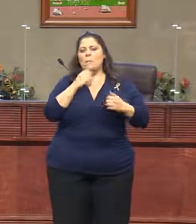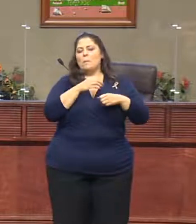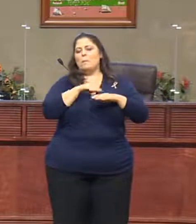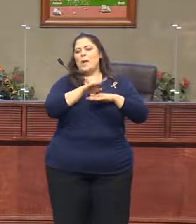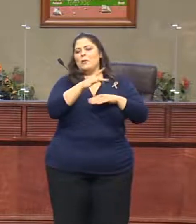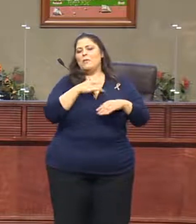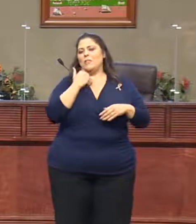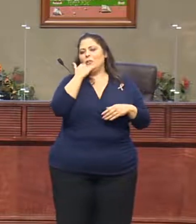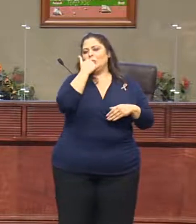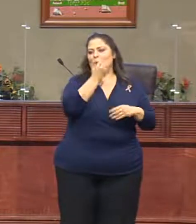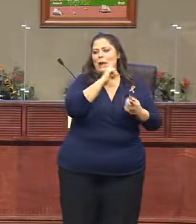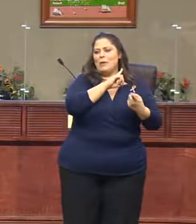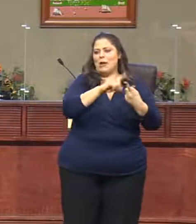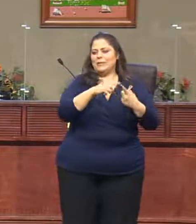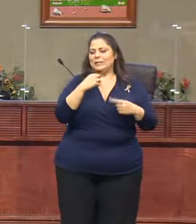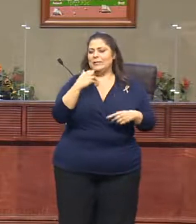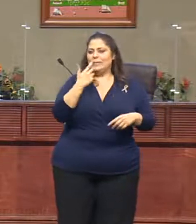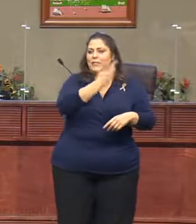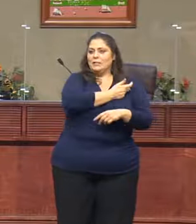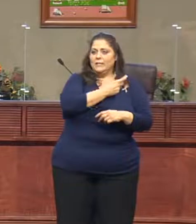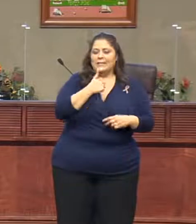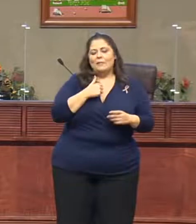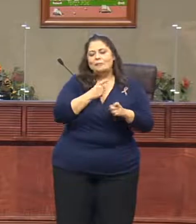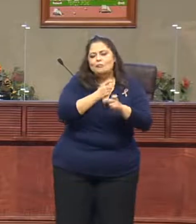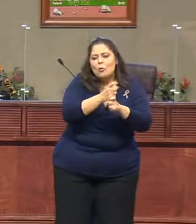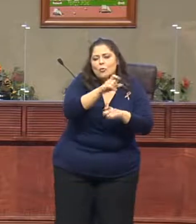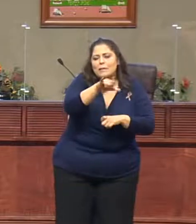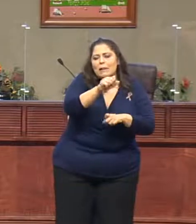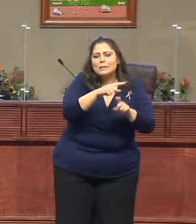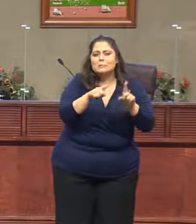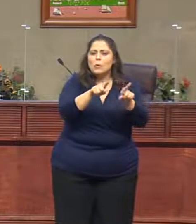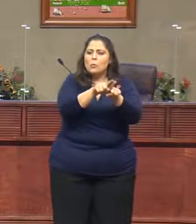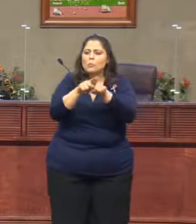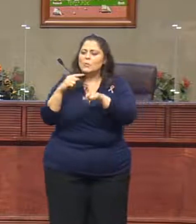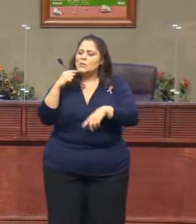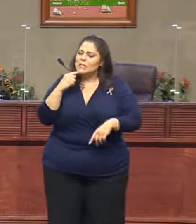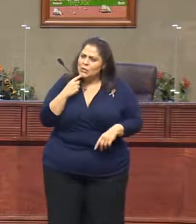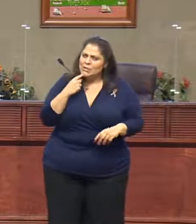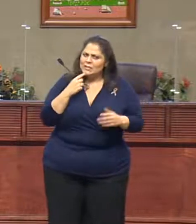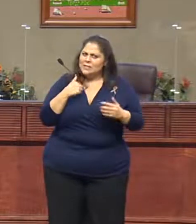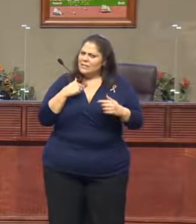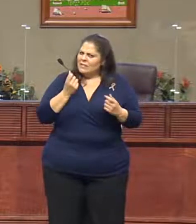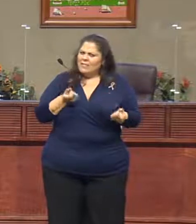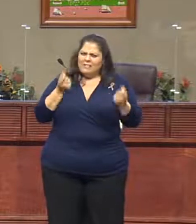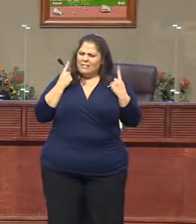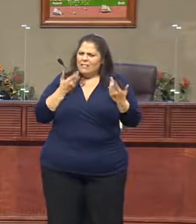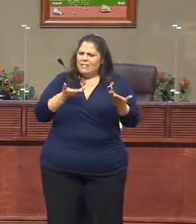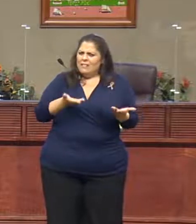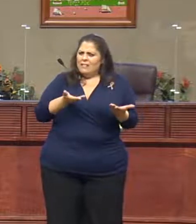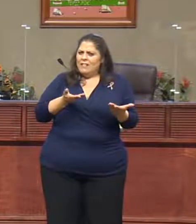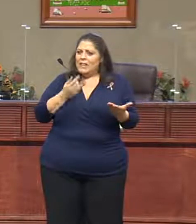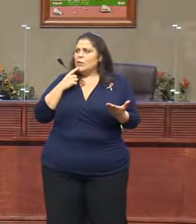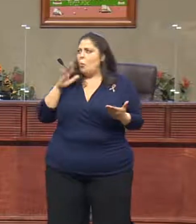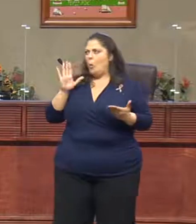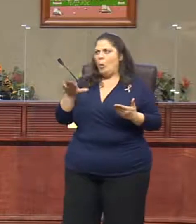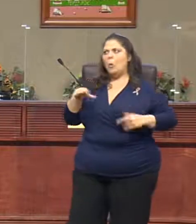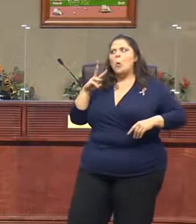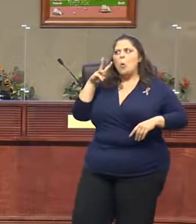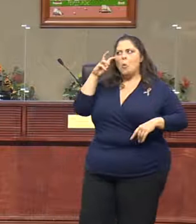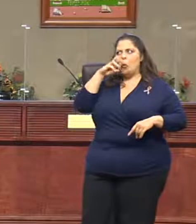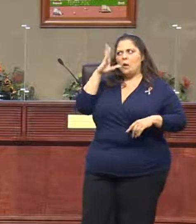I was joking to them, but I was serious in the sense that it's difficult to understand. And they were talking about these weird side